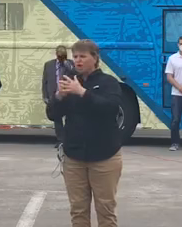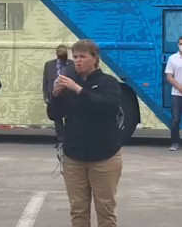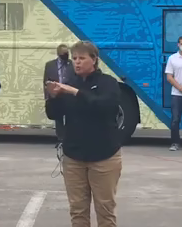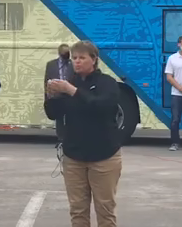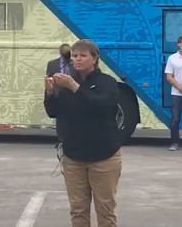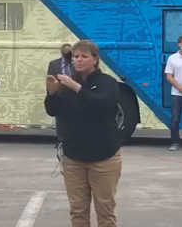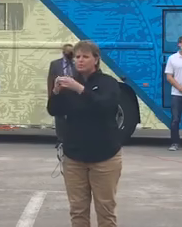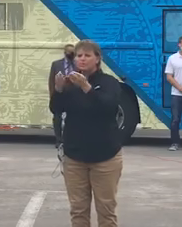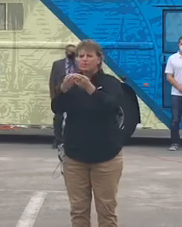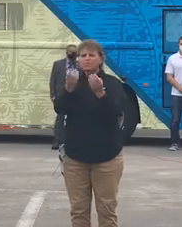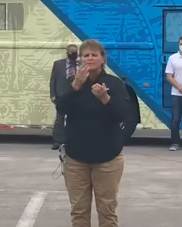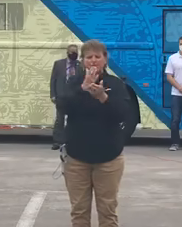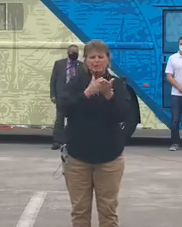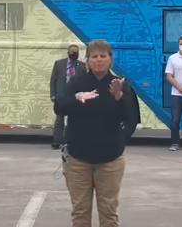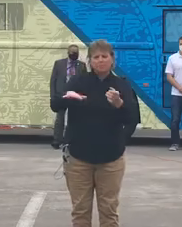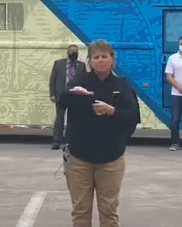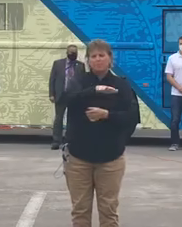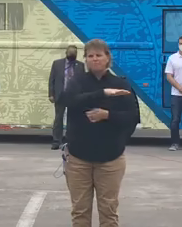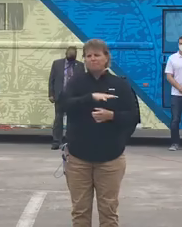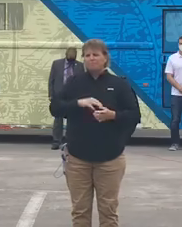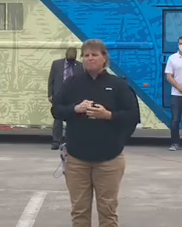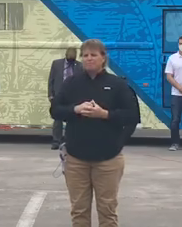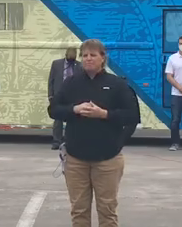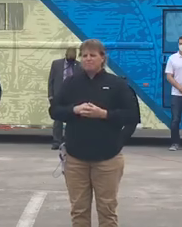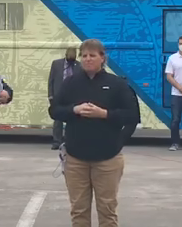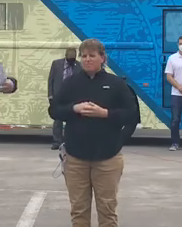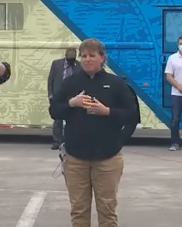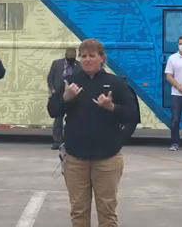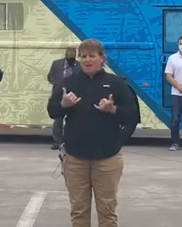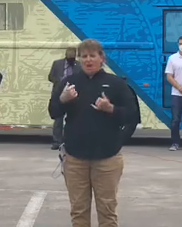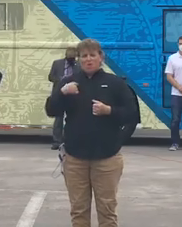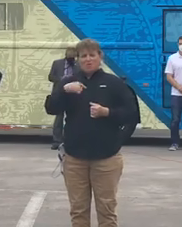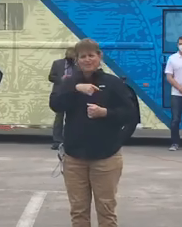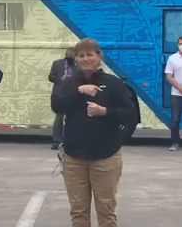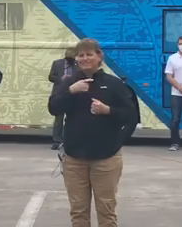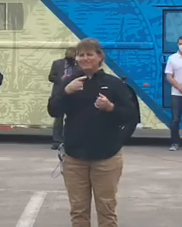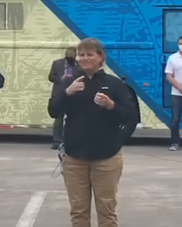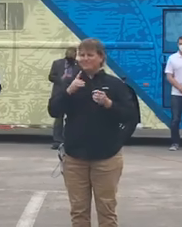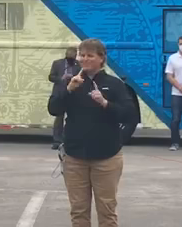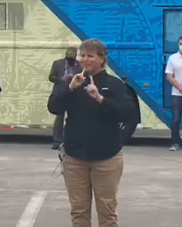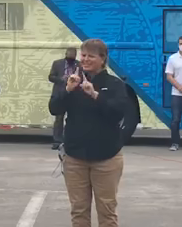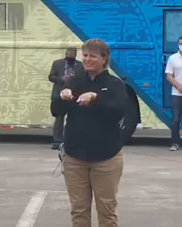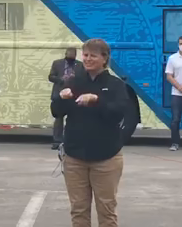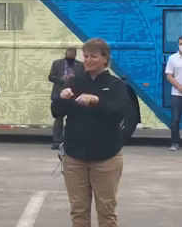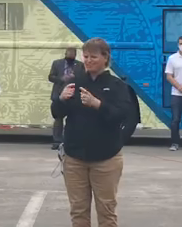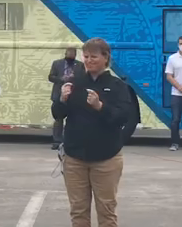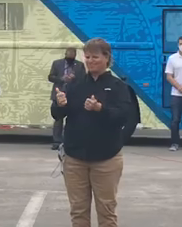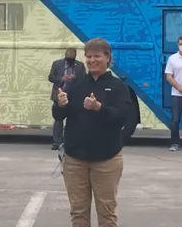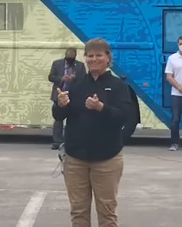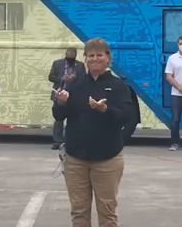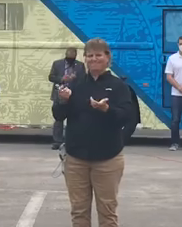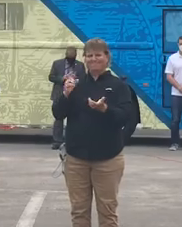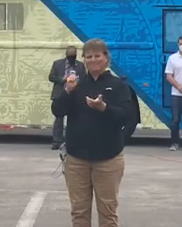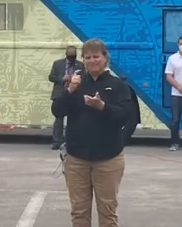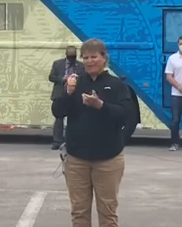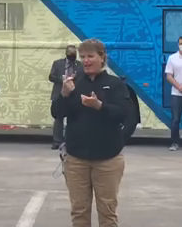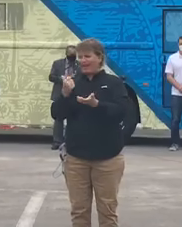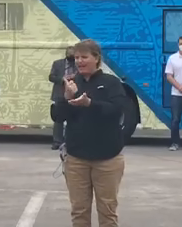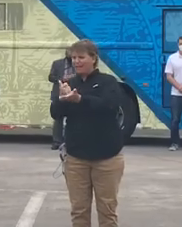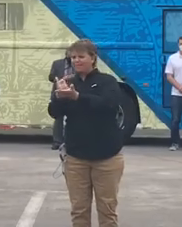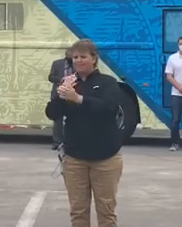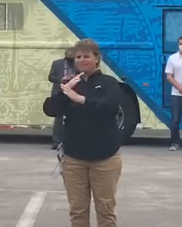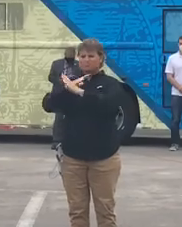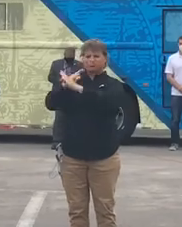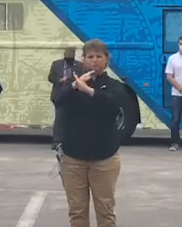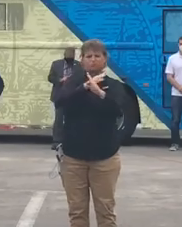the extra day or two to get the results could be the difference of preventing a significant spread and saving lives. And so we're